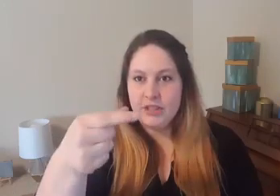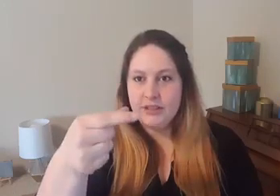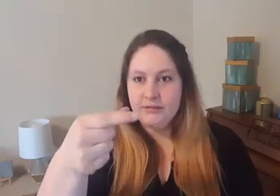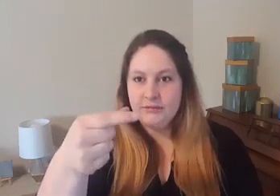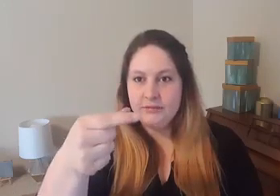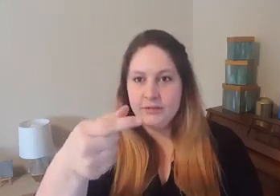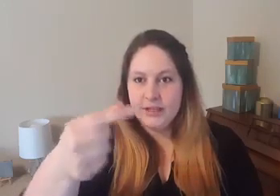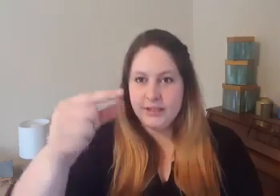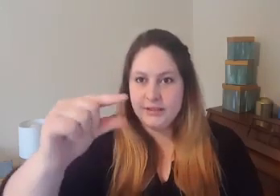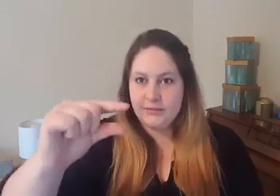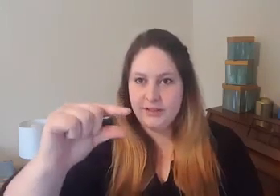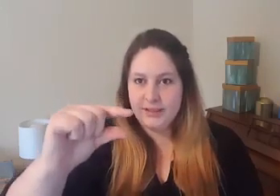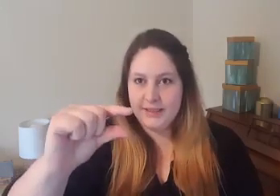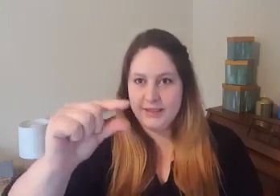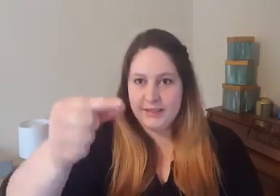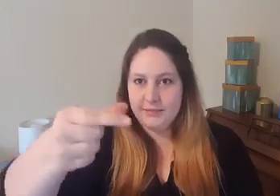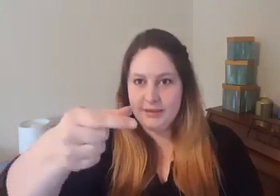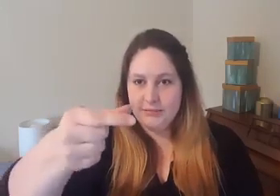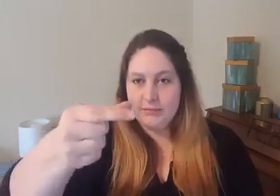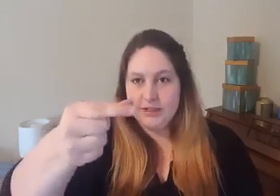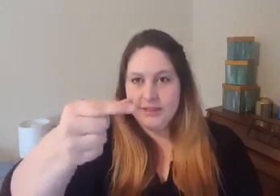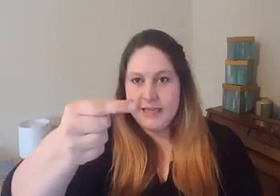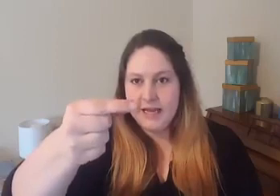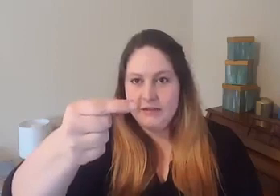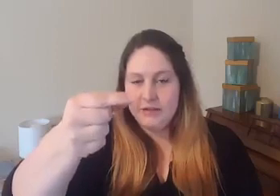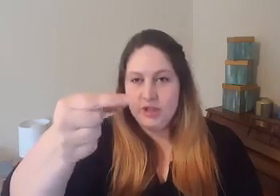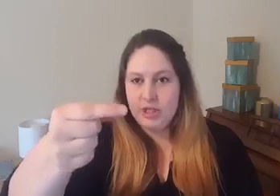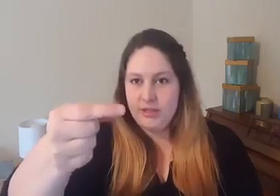G, and this looks like this, but to the side, G,